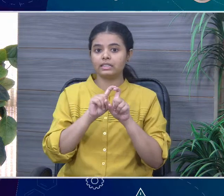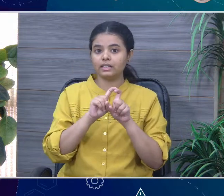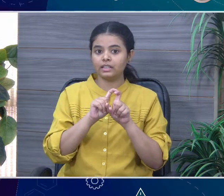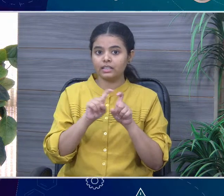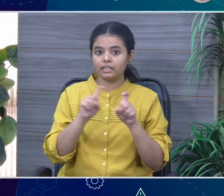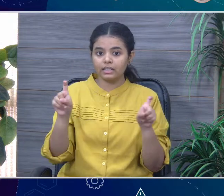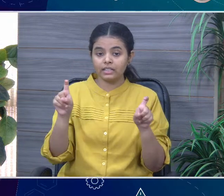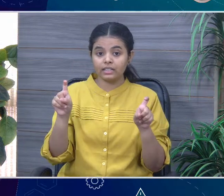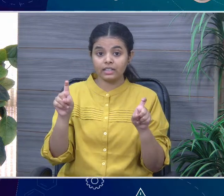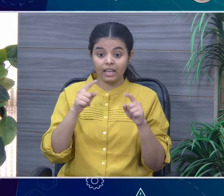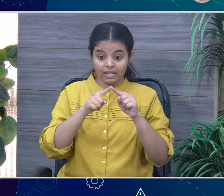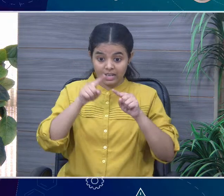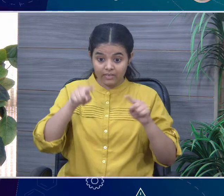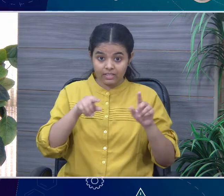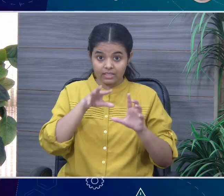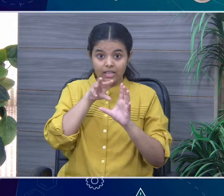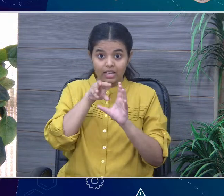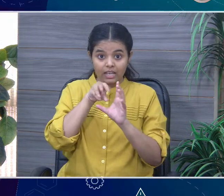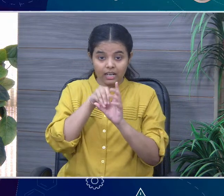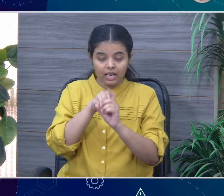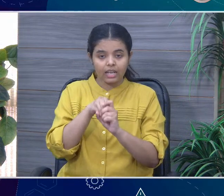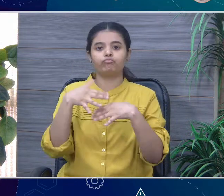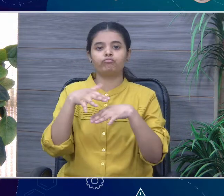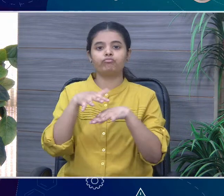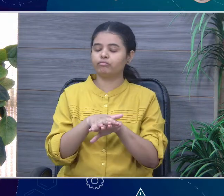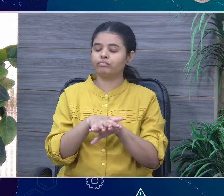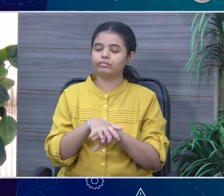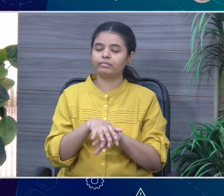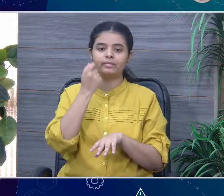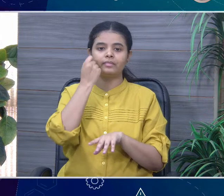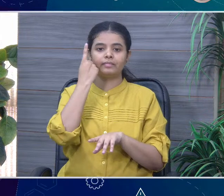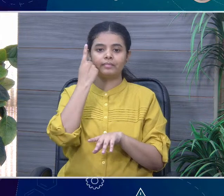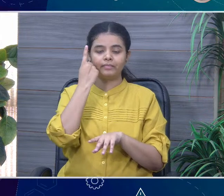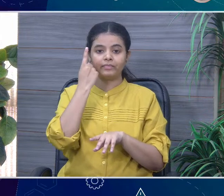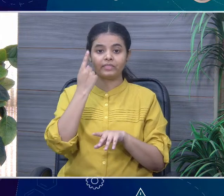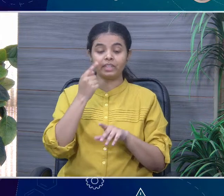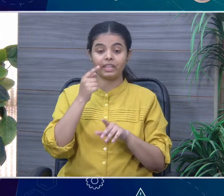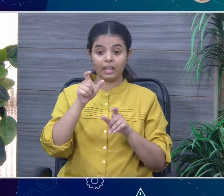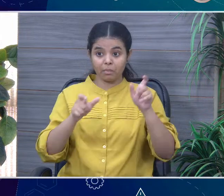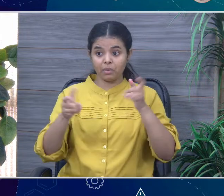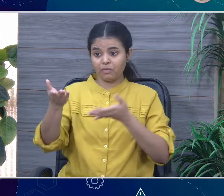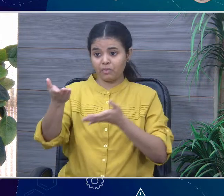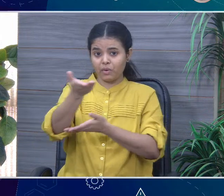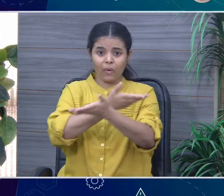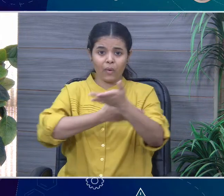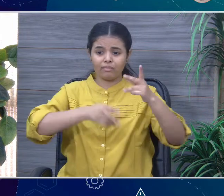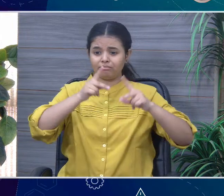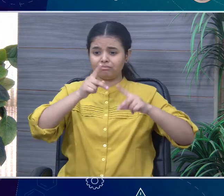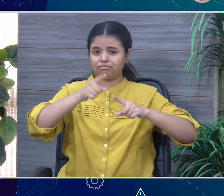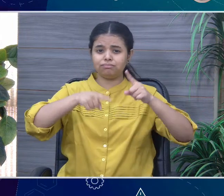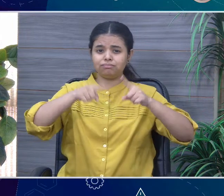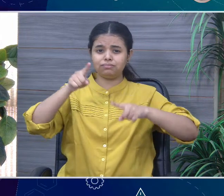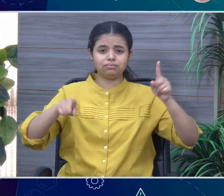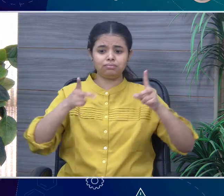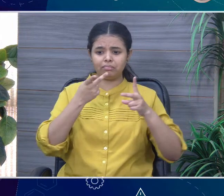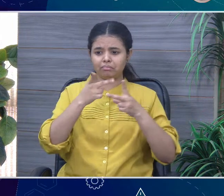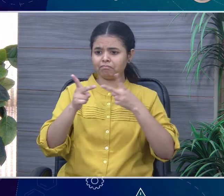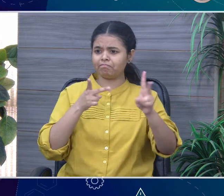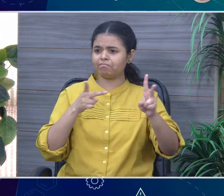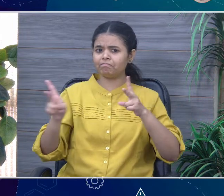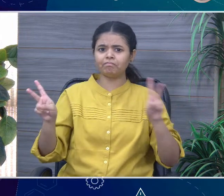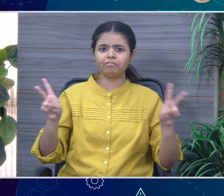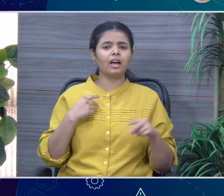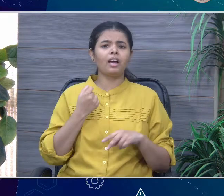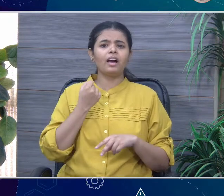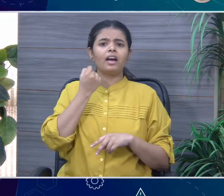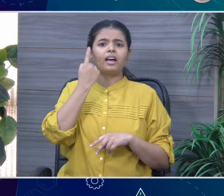within the context of inclusion, we would understand that since we all are different, as we have been talking about in this session,